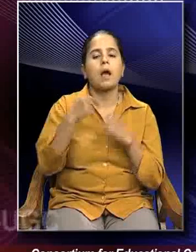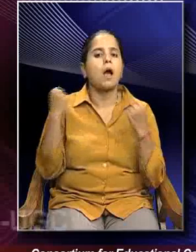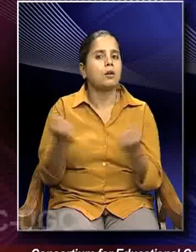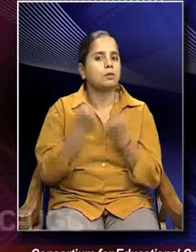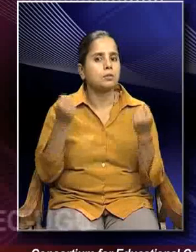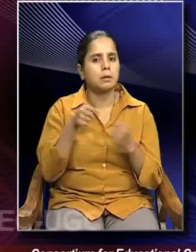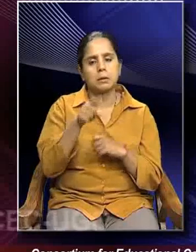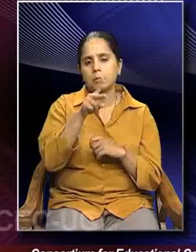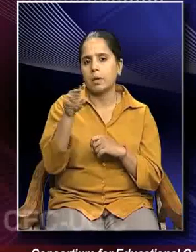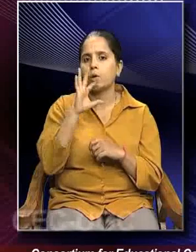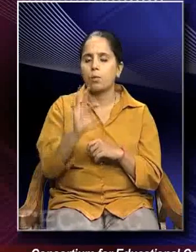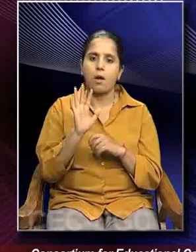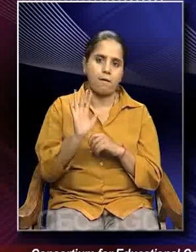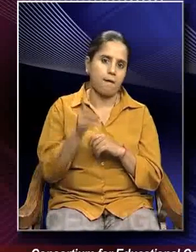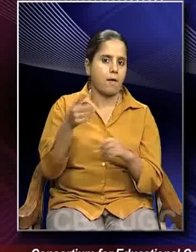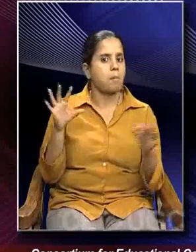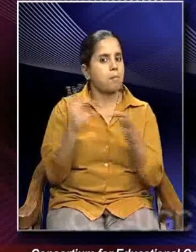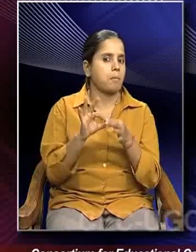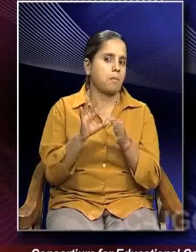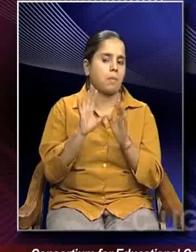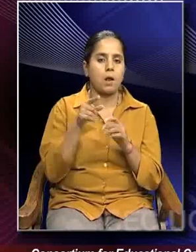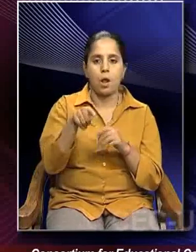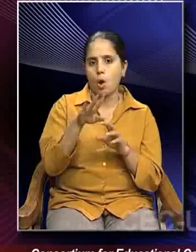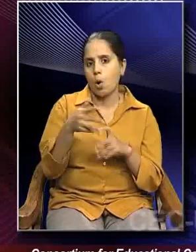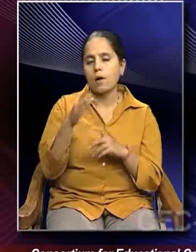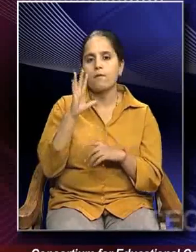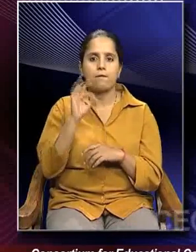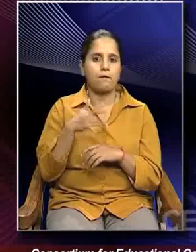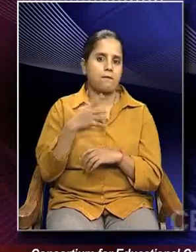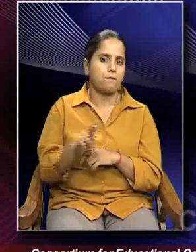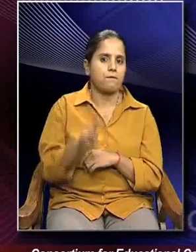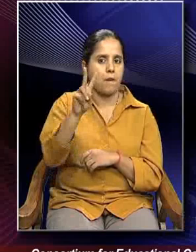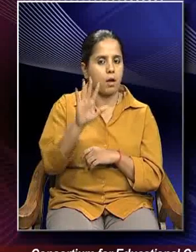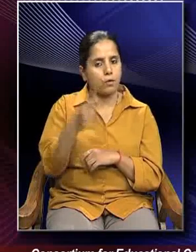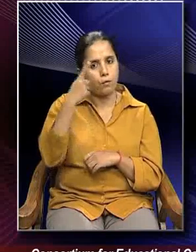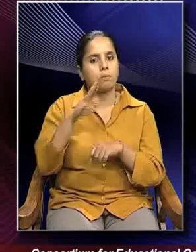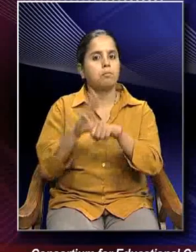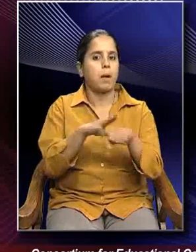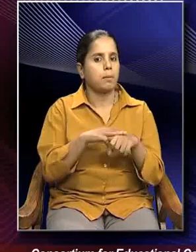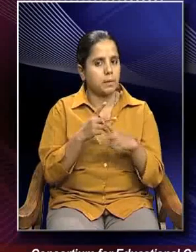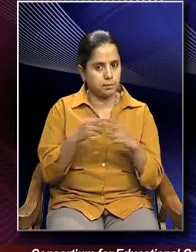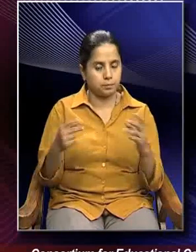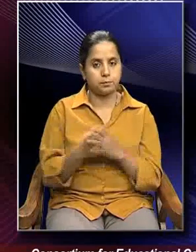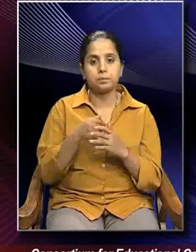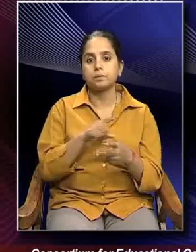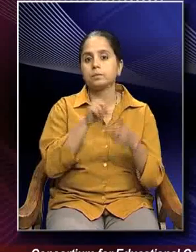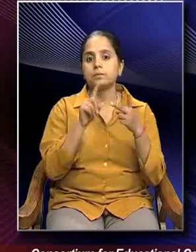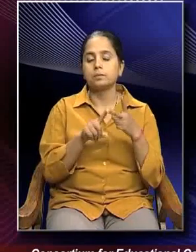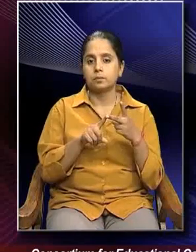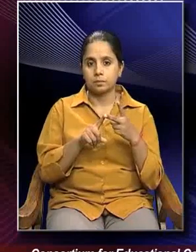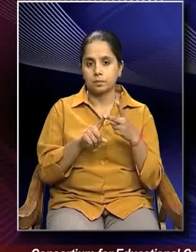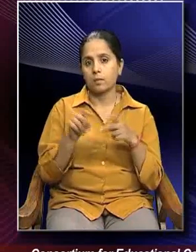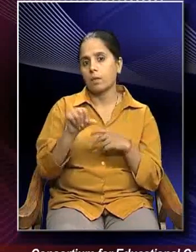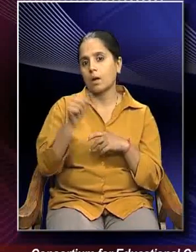is meaningful or it is significant for the members. The second,